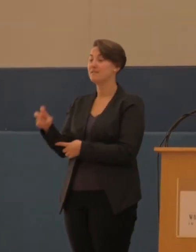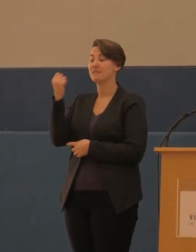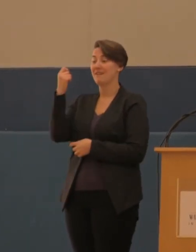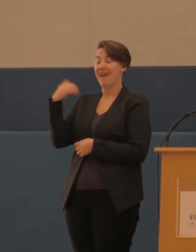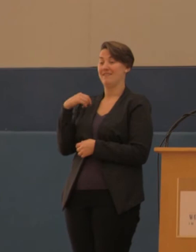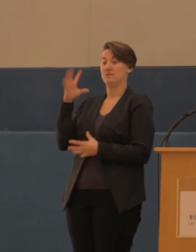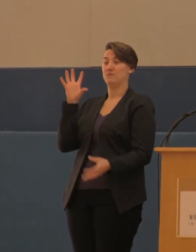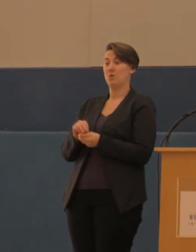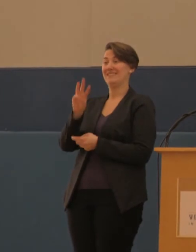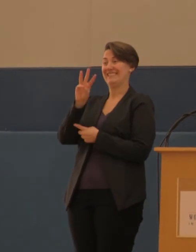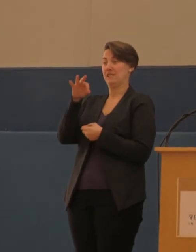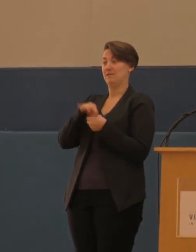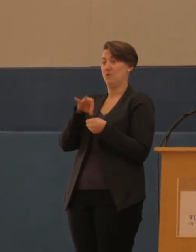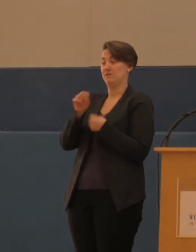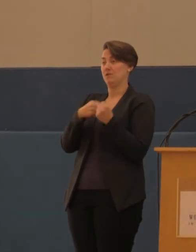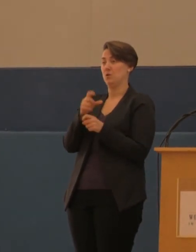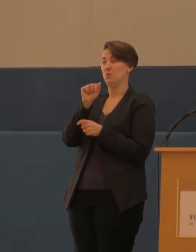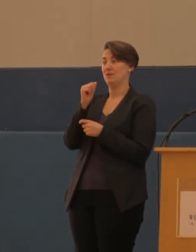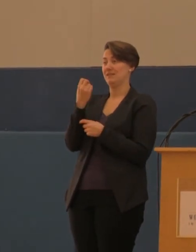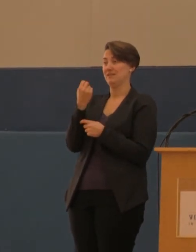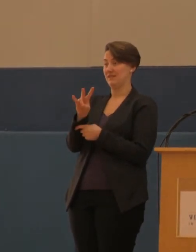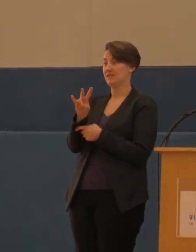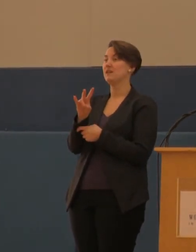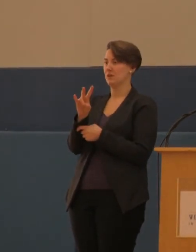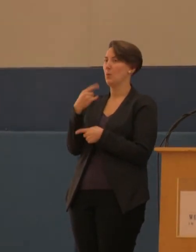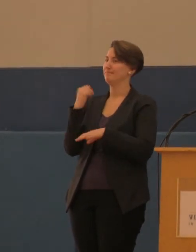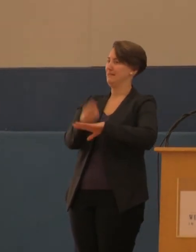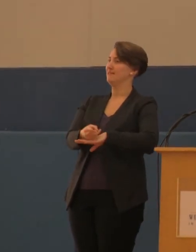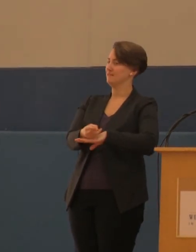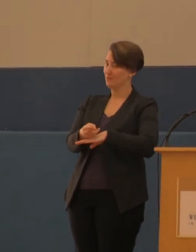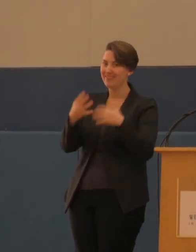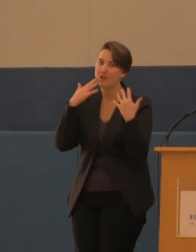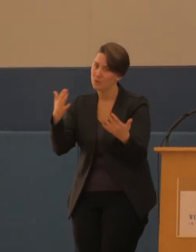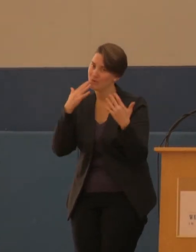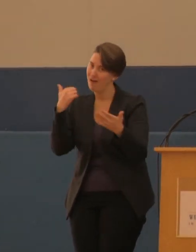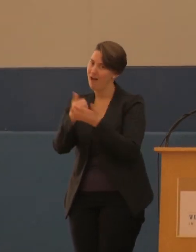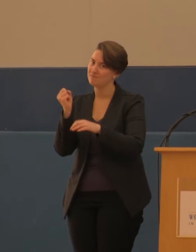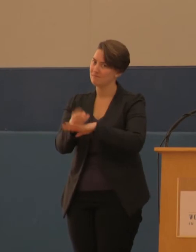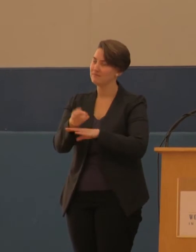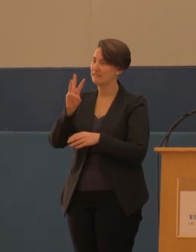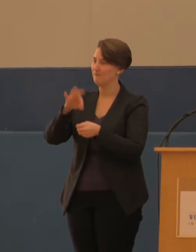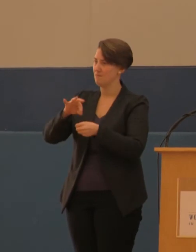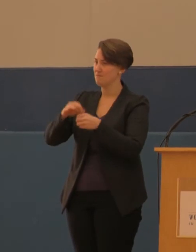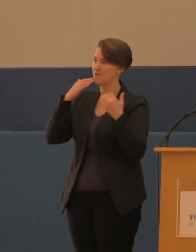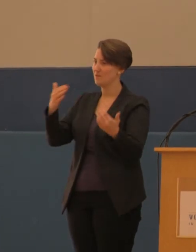votes in 2017 that we effectively defeated. So again, thank you.